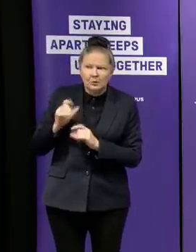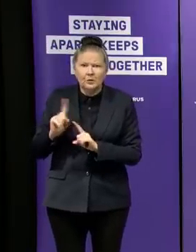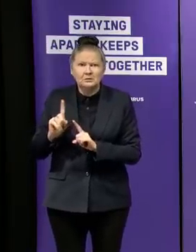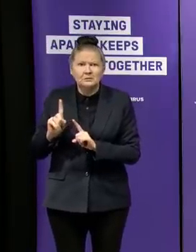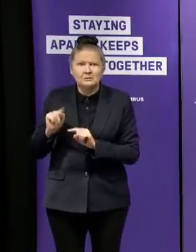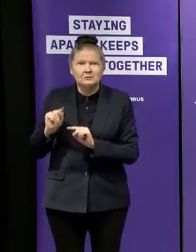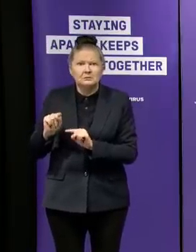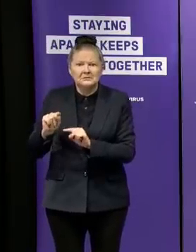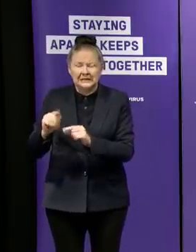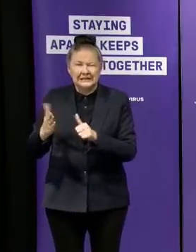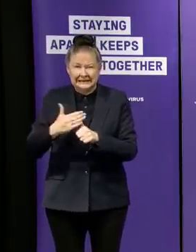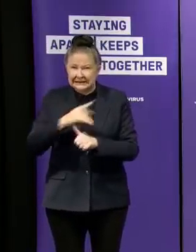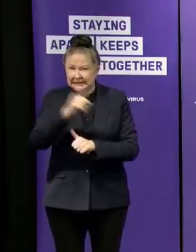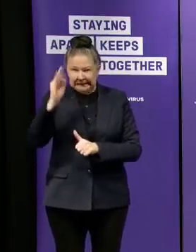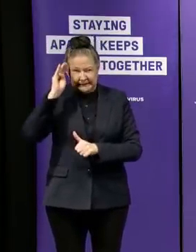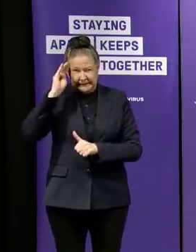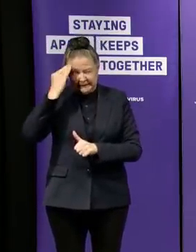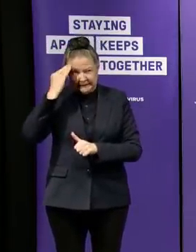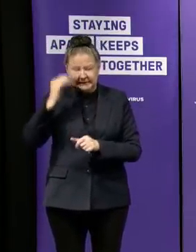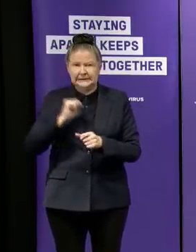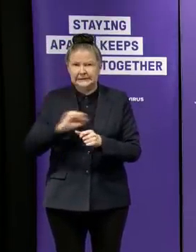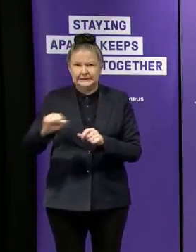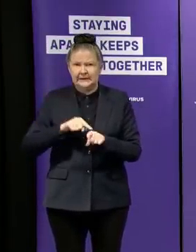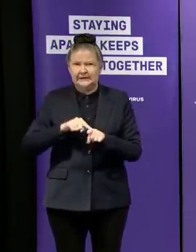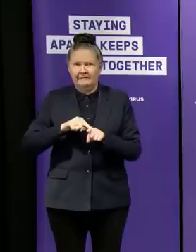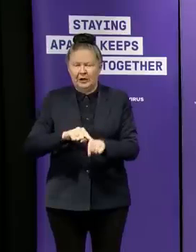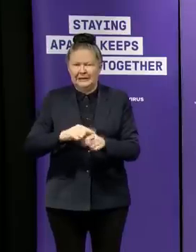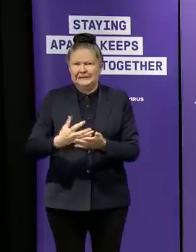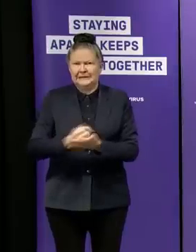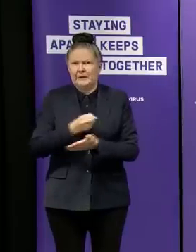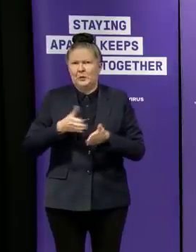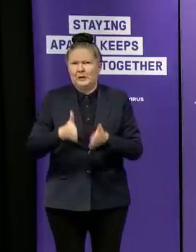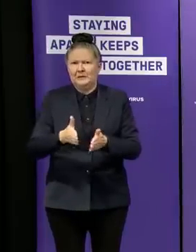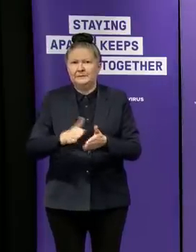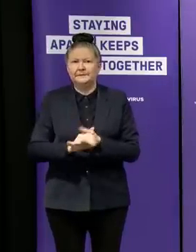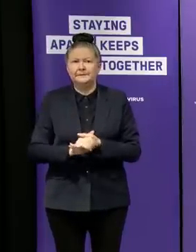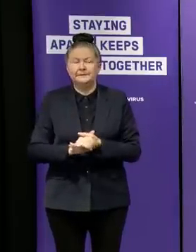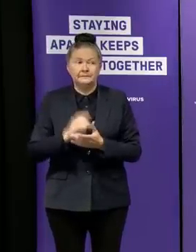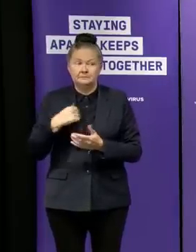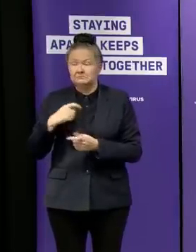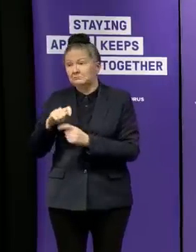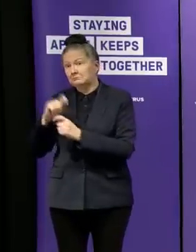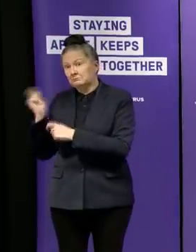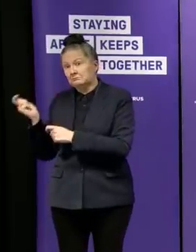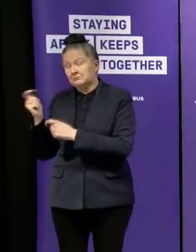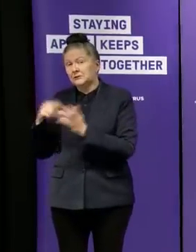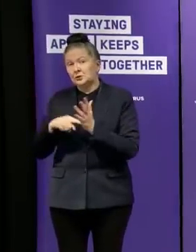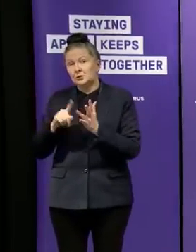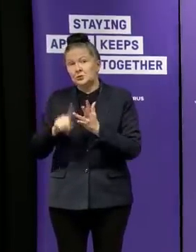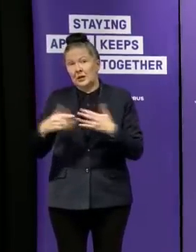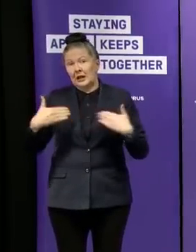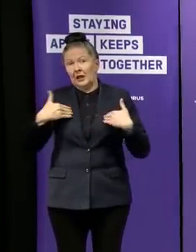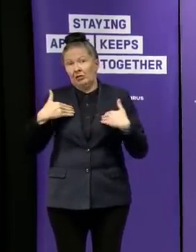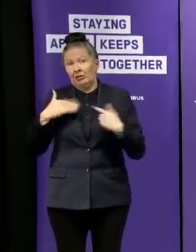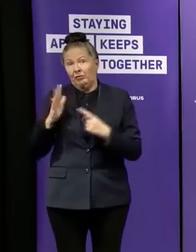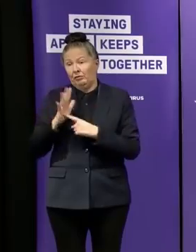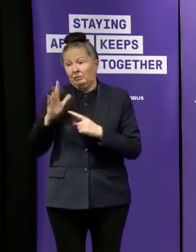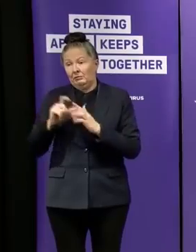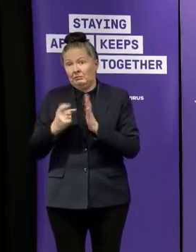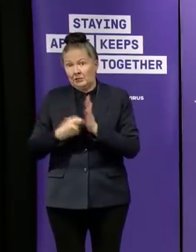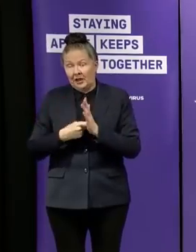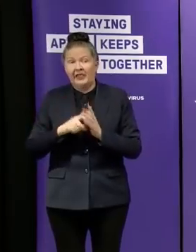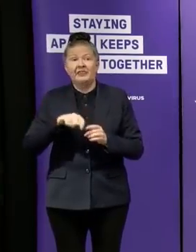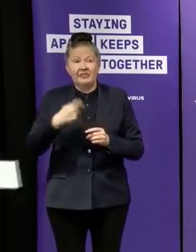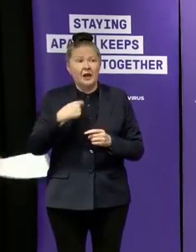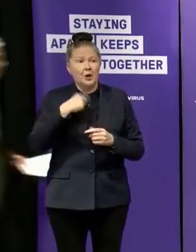people stay the course. I now might ask the Chief Health Officer just to add to my comments, and then come back and take any and all